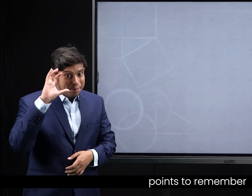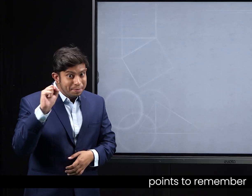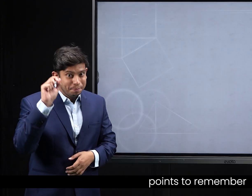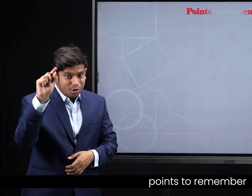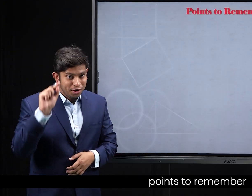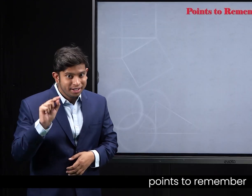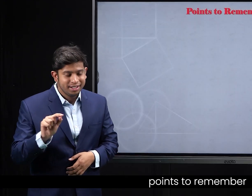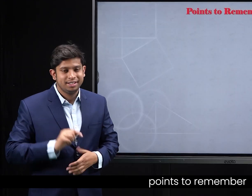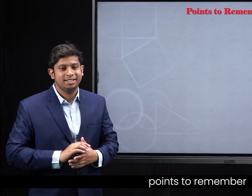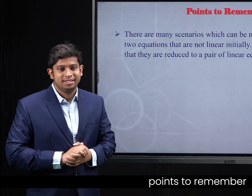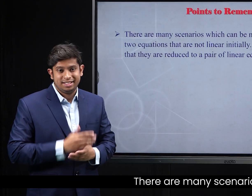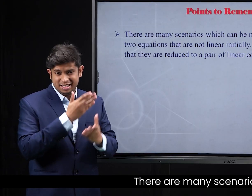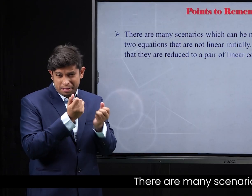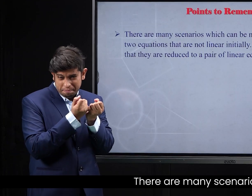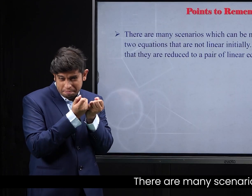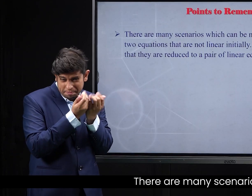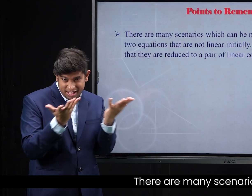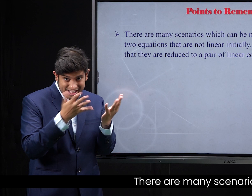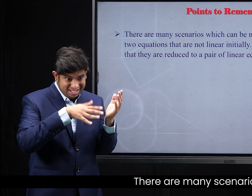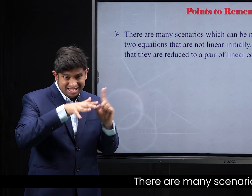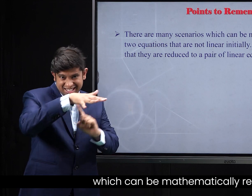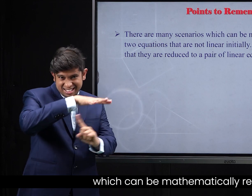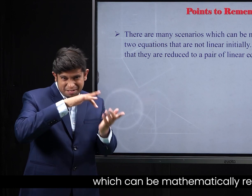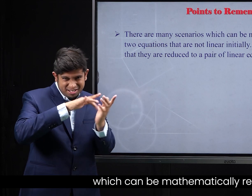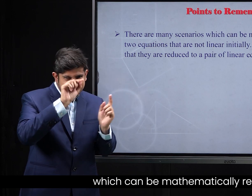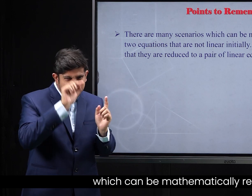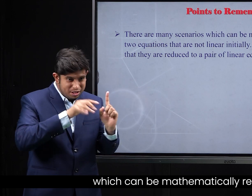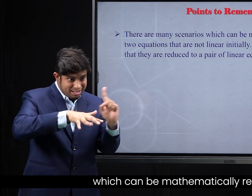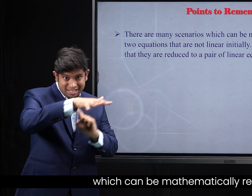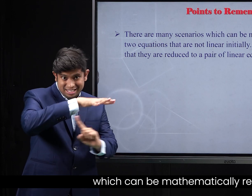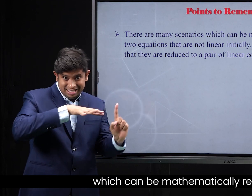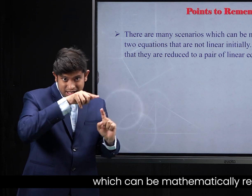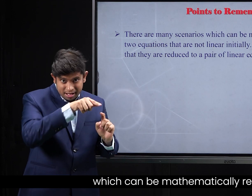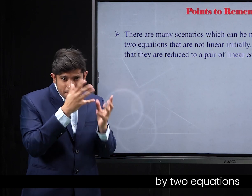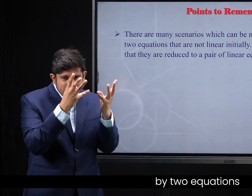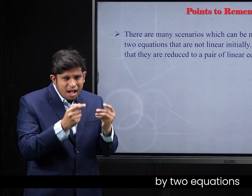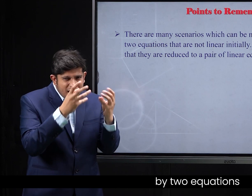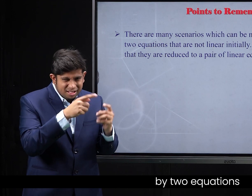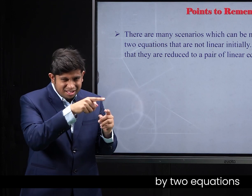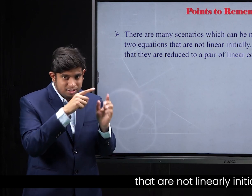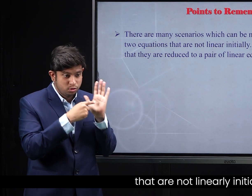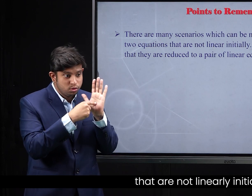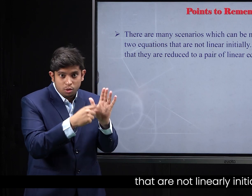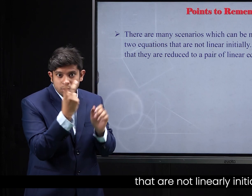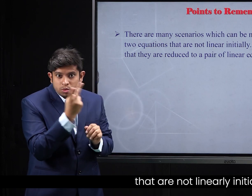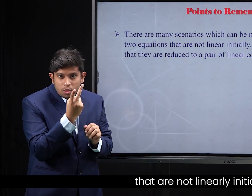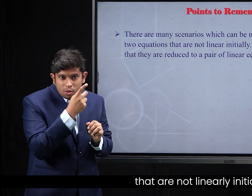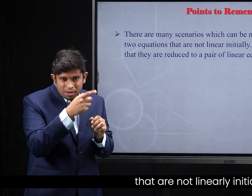Points to remember. There are many scenarios which can be mathematically represented by two equations that are not linearly initial.